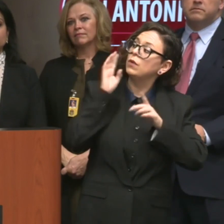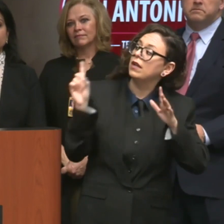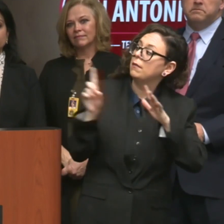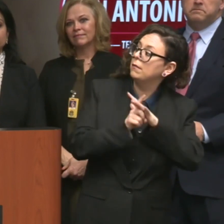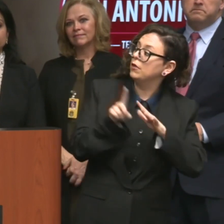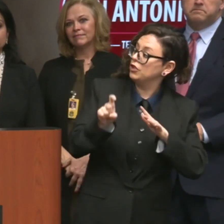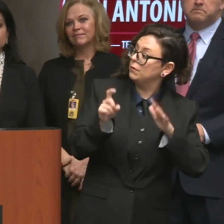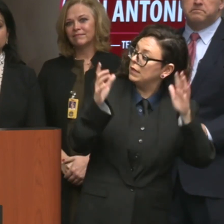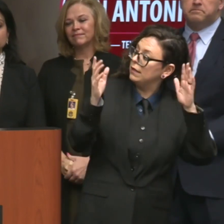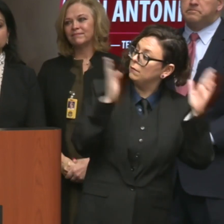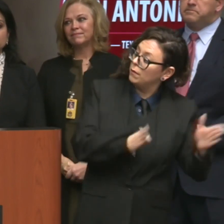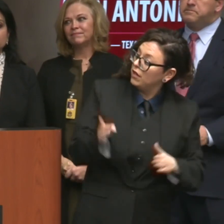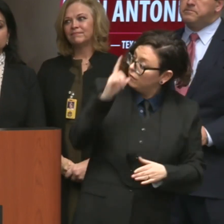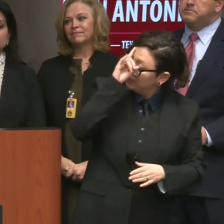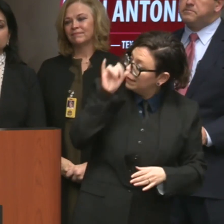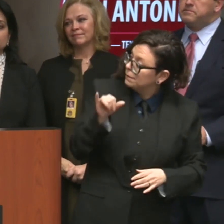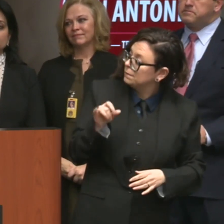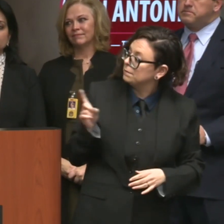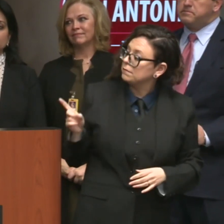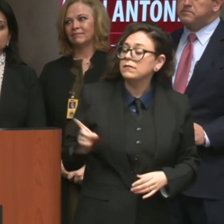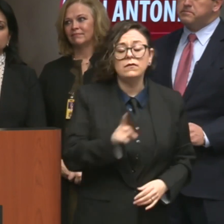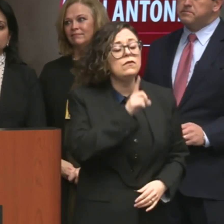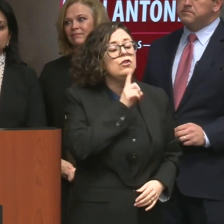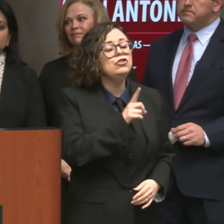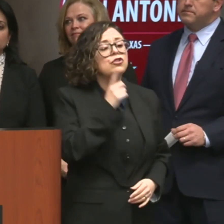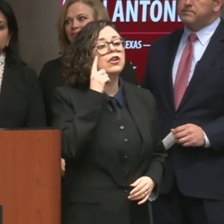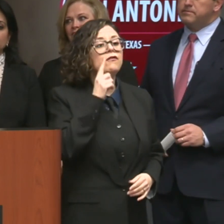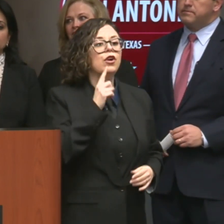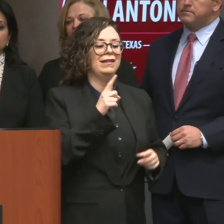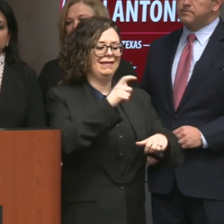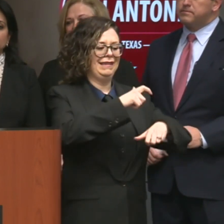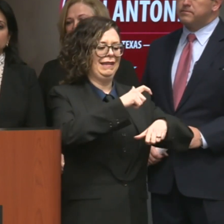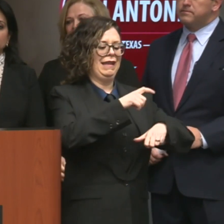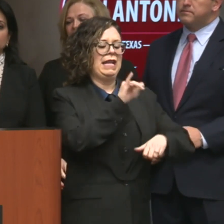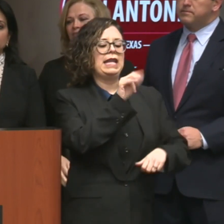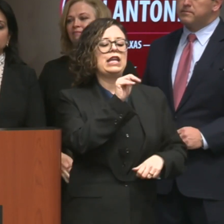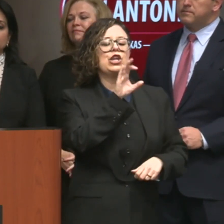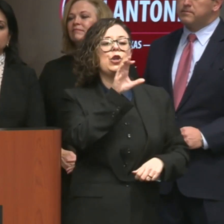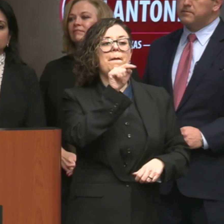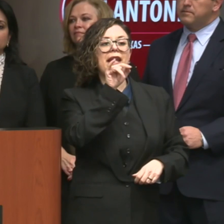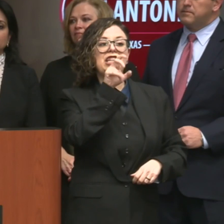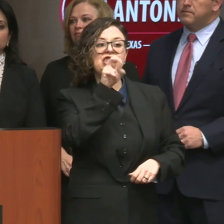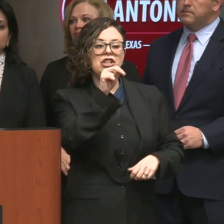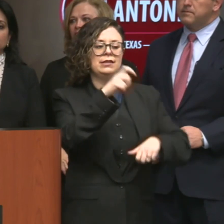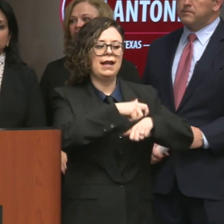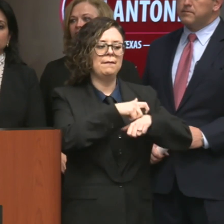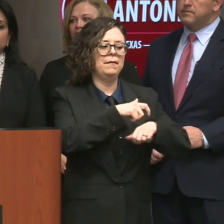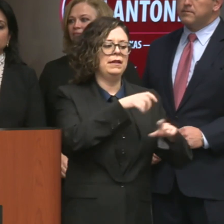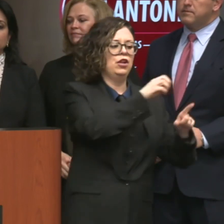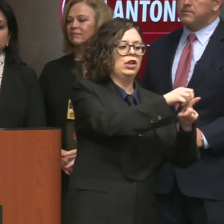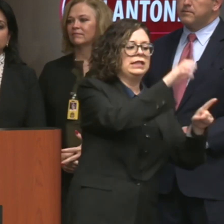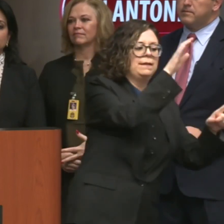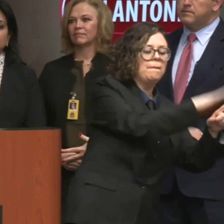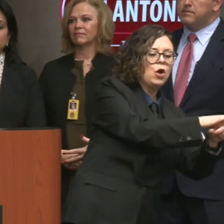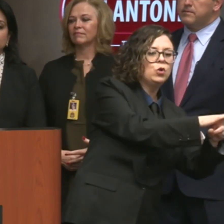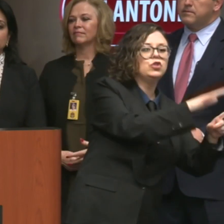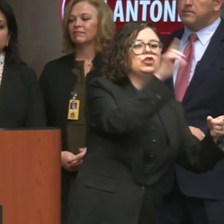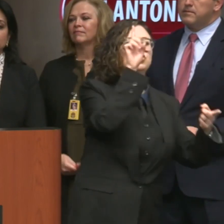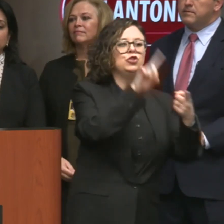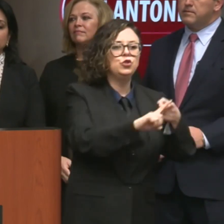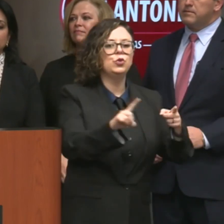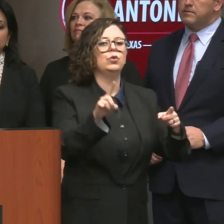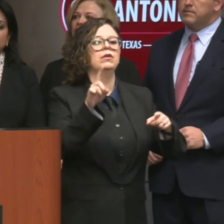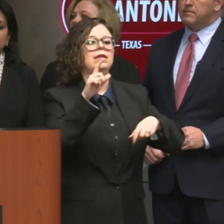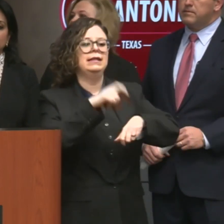prepared? Sure. So an incubation period is the time from when a person is exposed to virus till they develop symptoms.